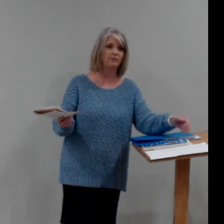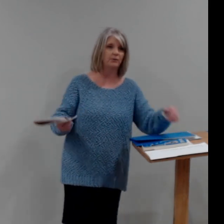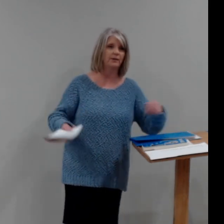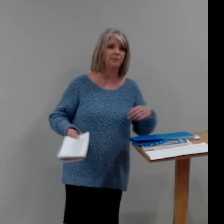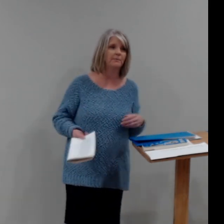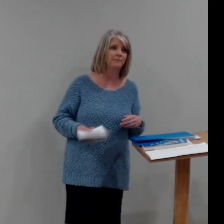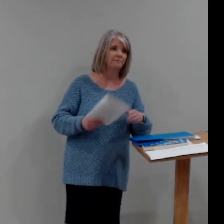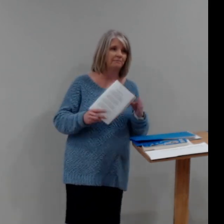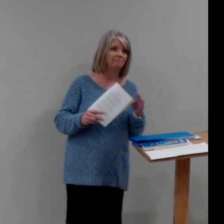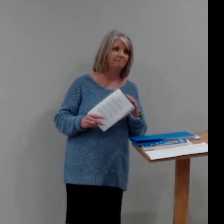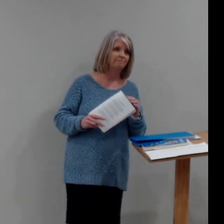him.